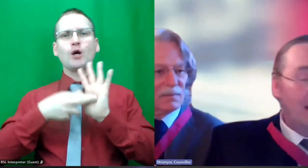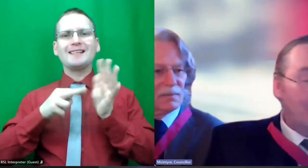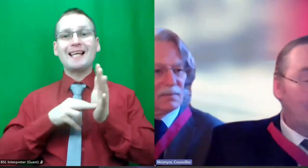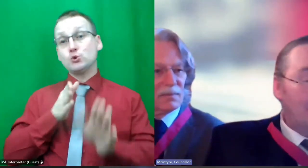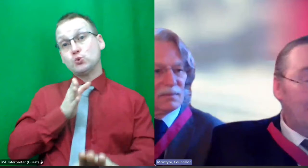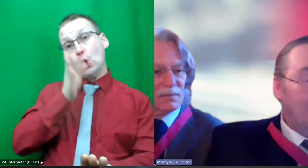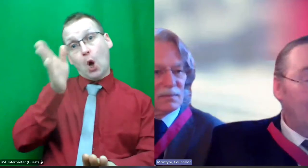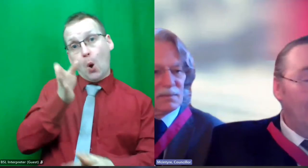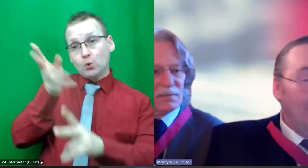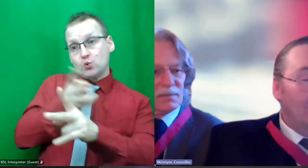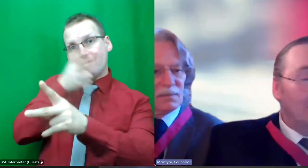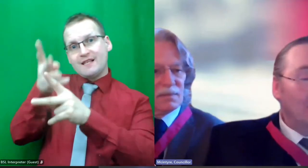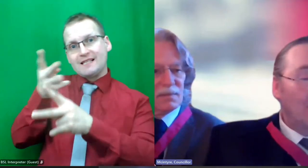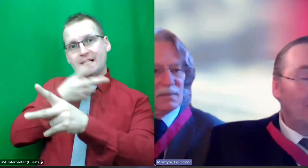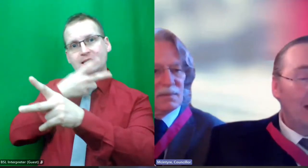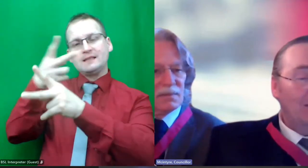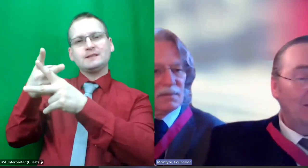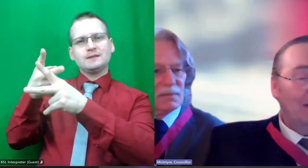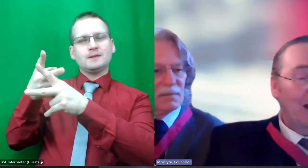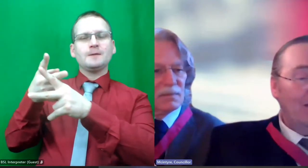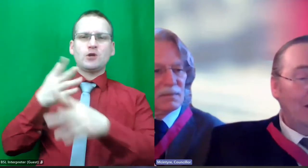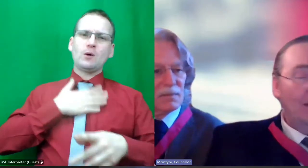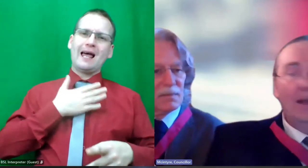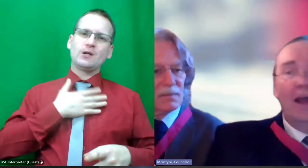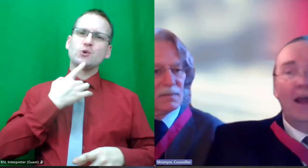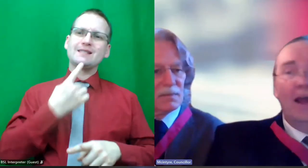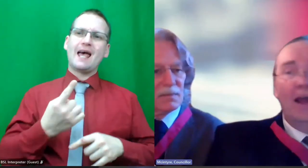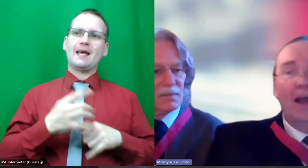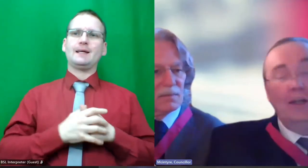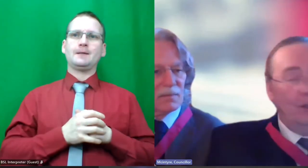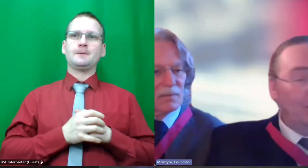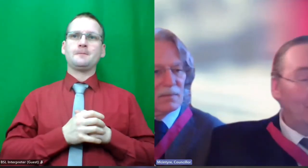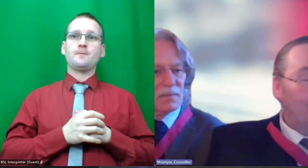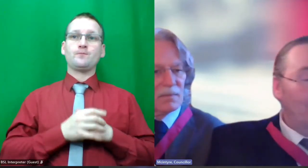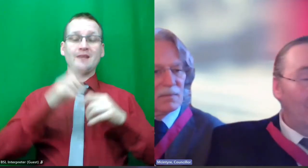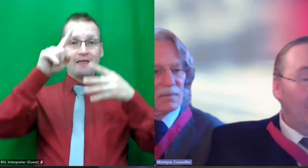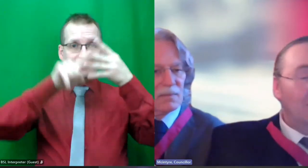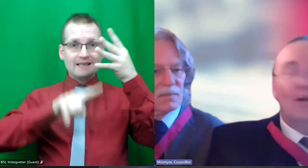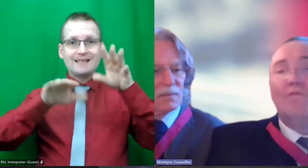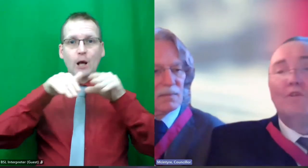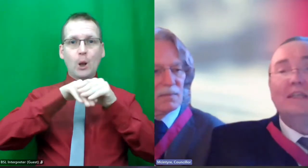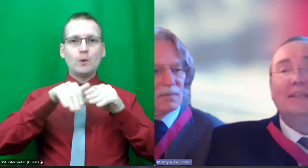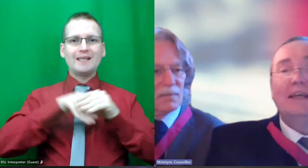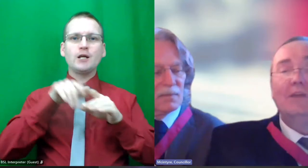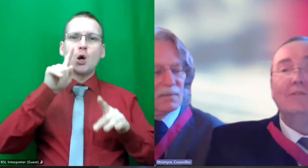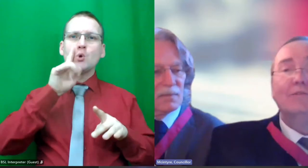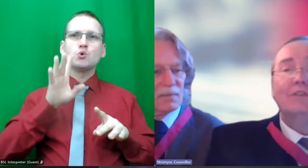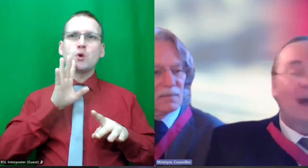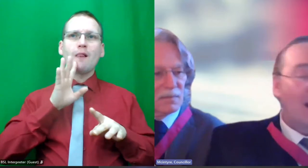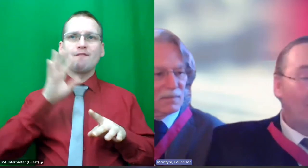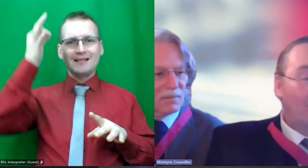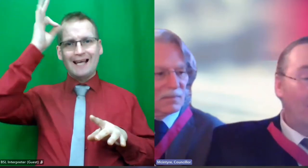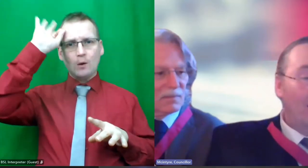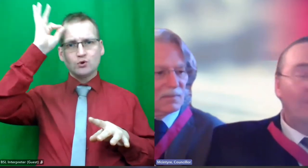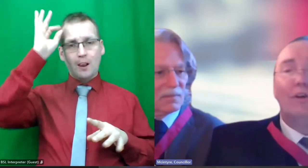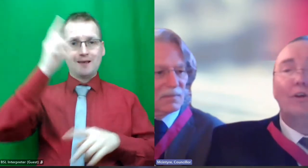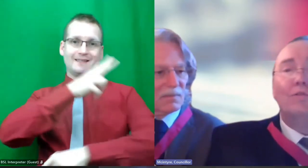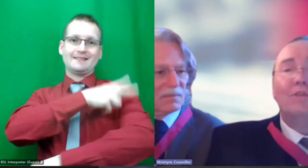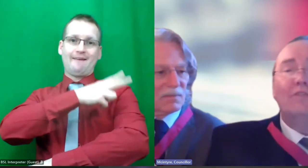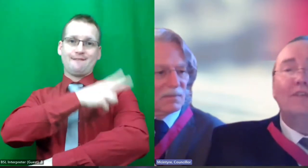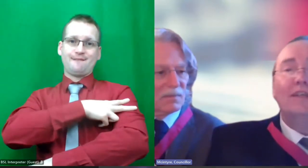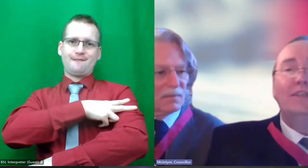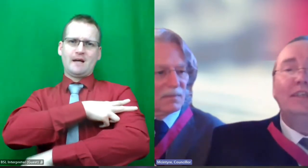in them in particular. So I would like to say that these included Salford City Council staff